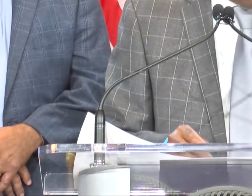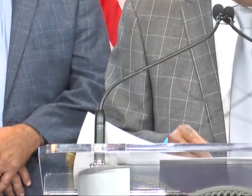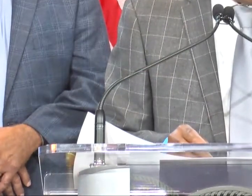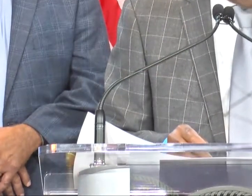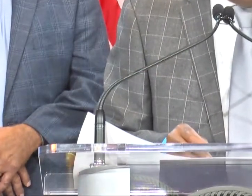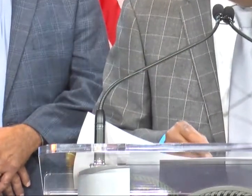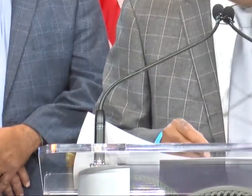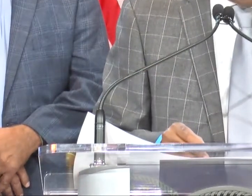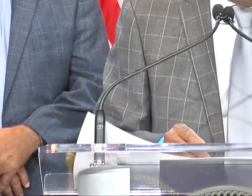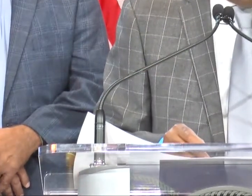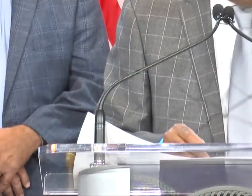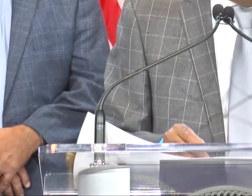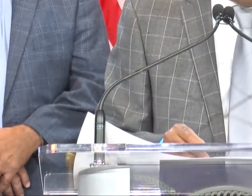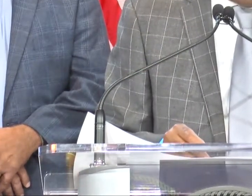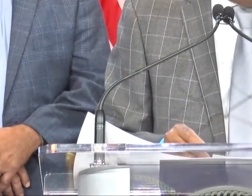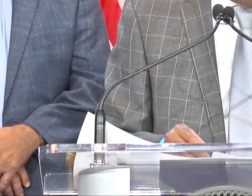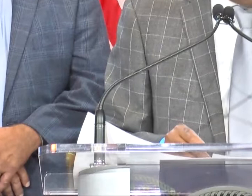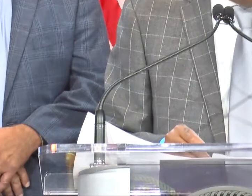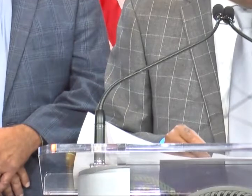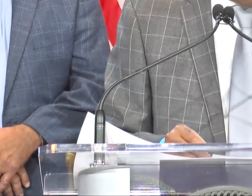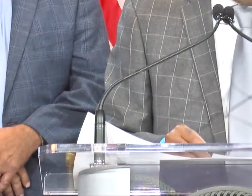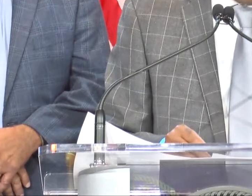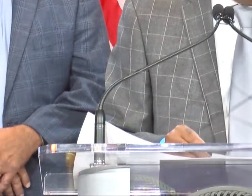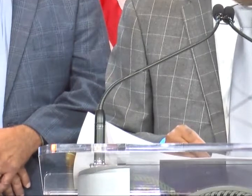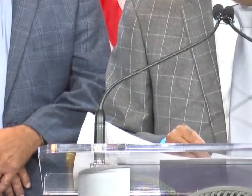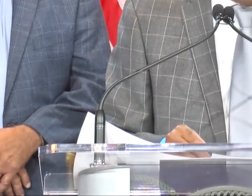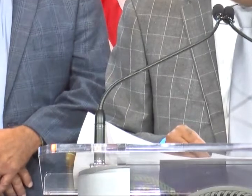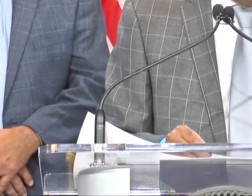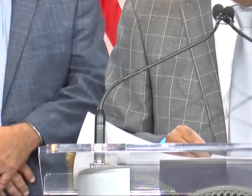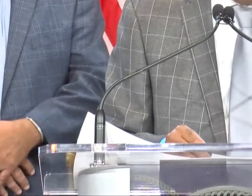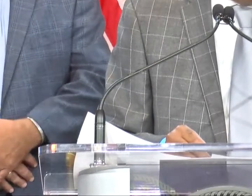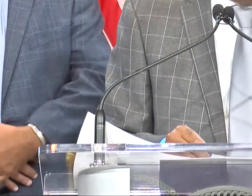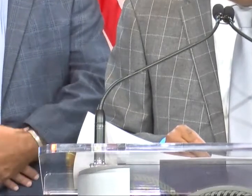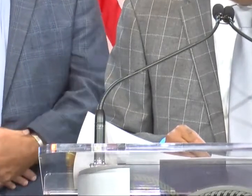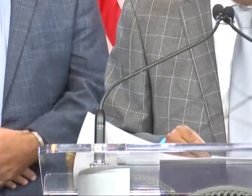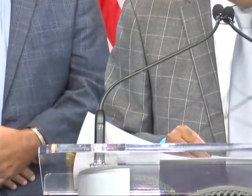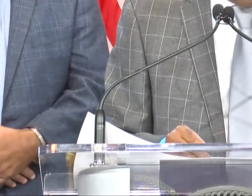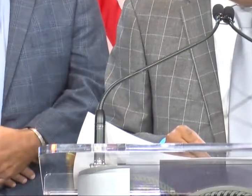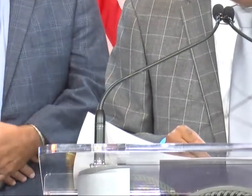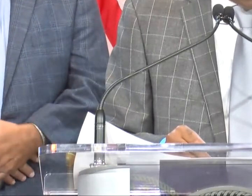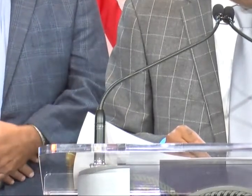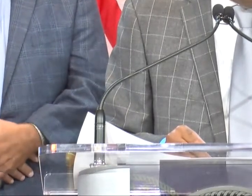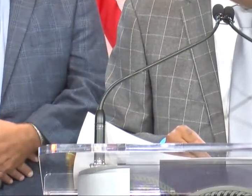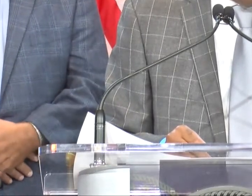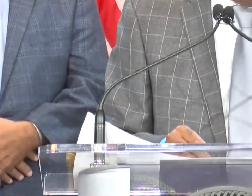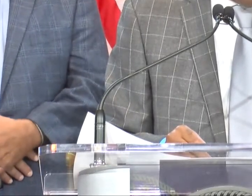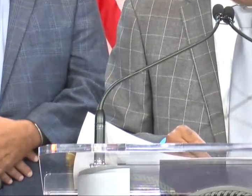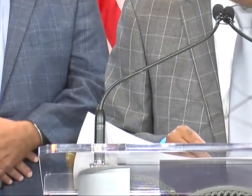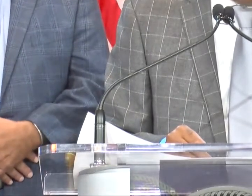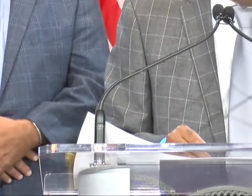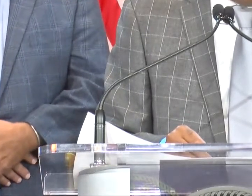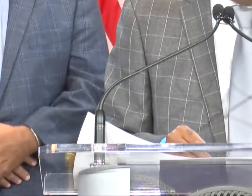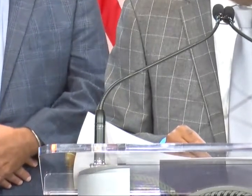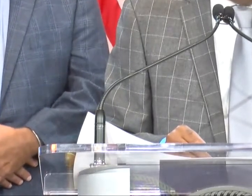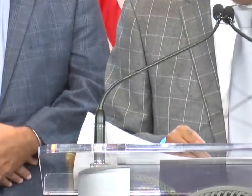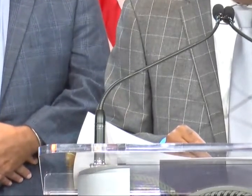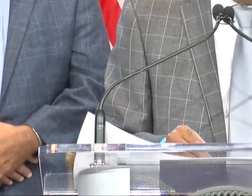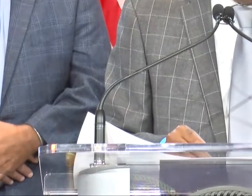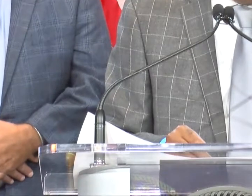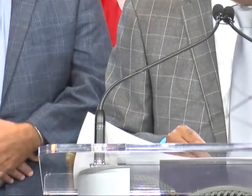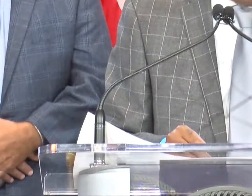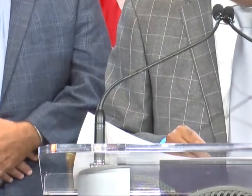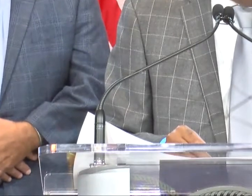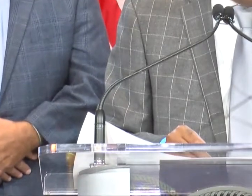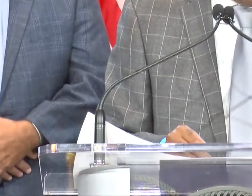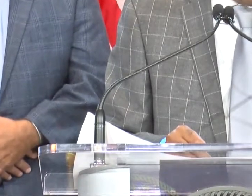community. Downgrading a home to eliminate garages and putting homes on piers is not what the first residents of